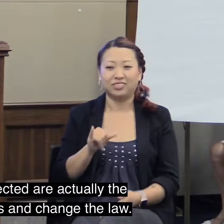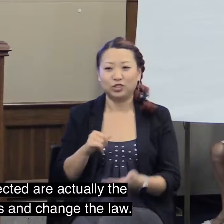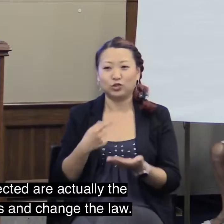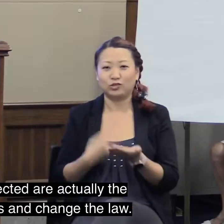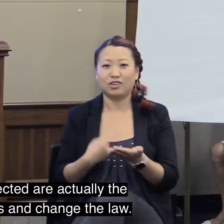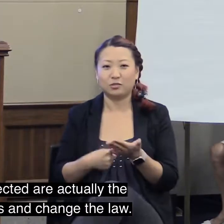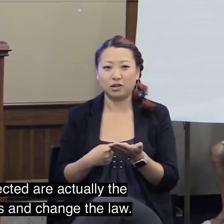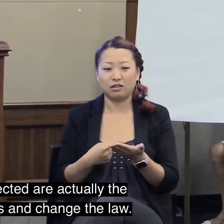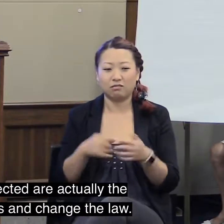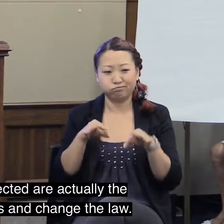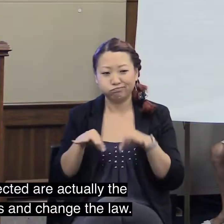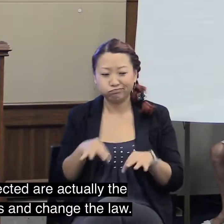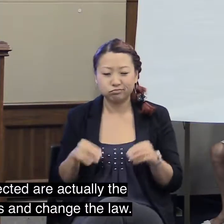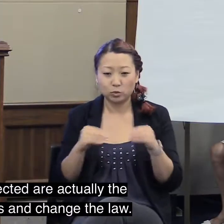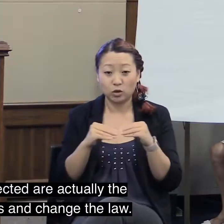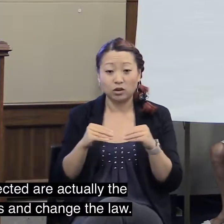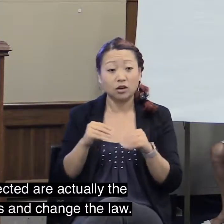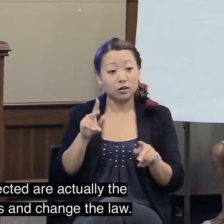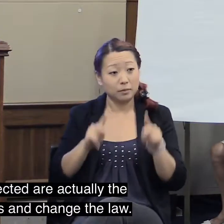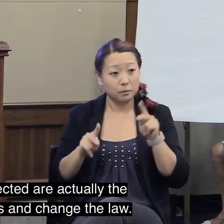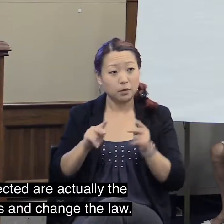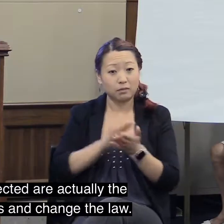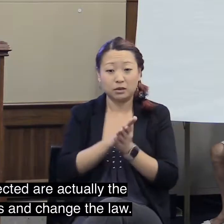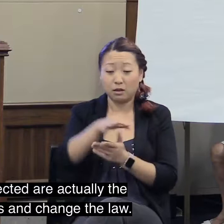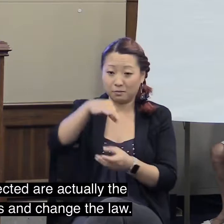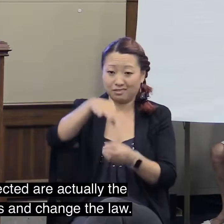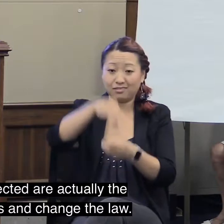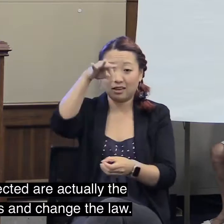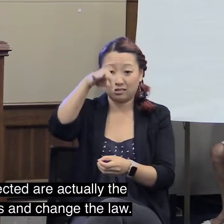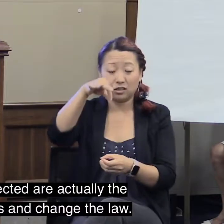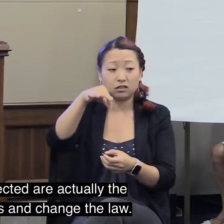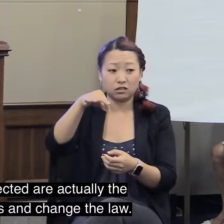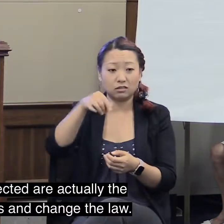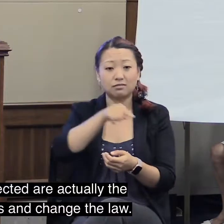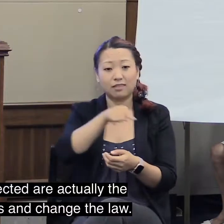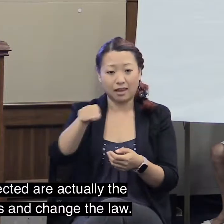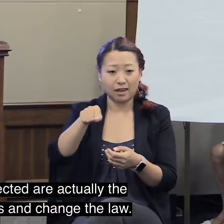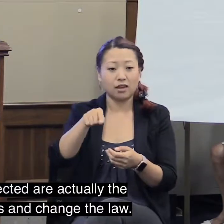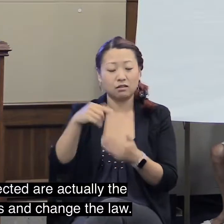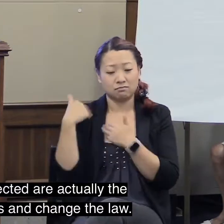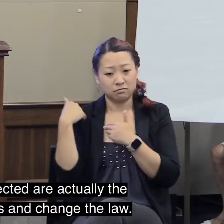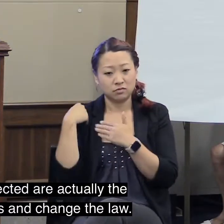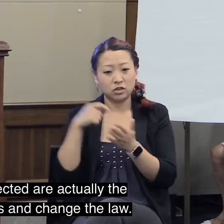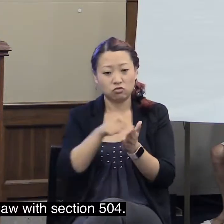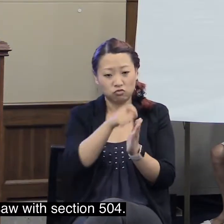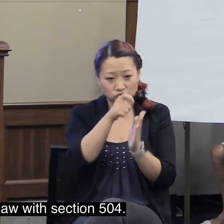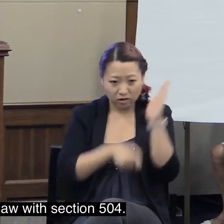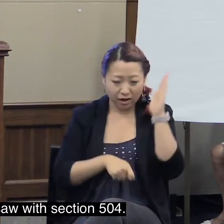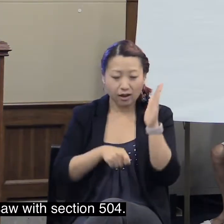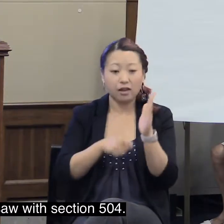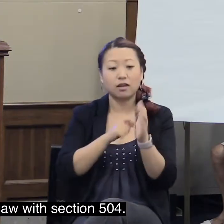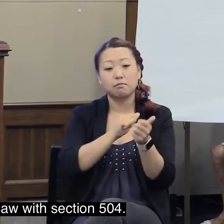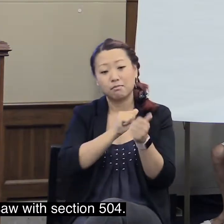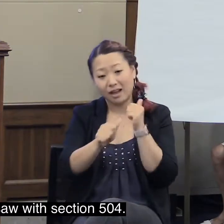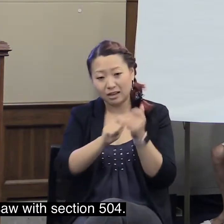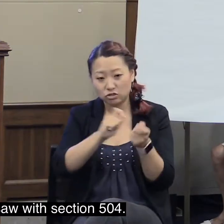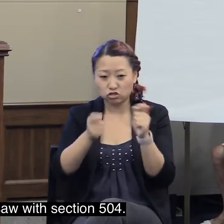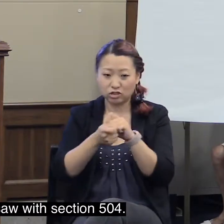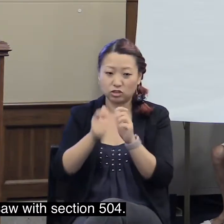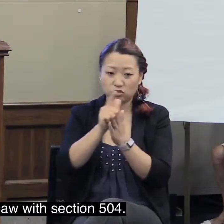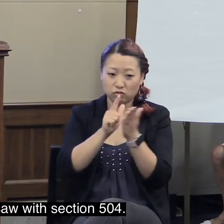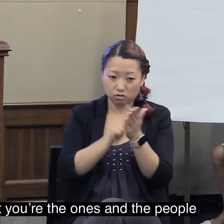The people who get elected are the ones who actually write and pass and change the law, and then that goes, as you saw with